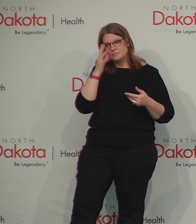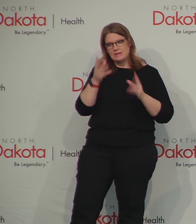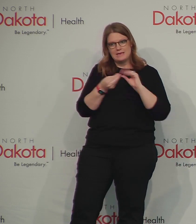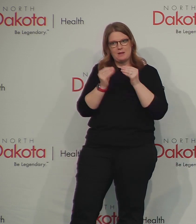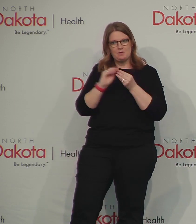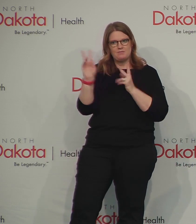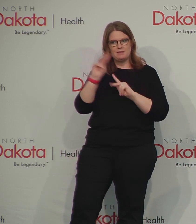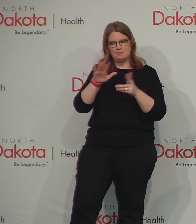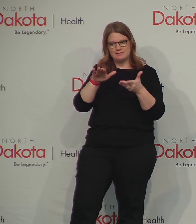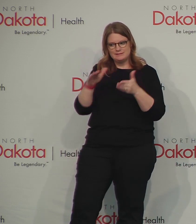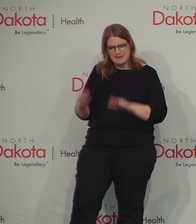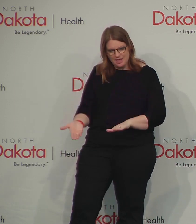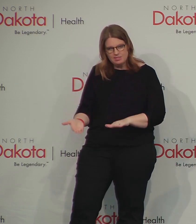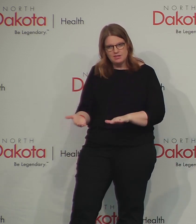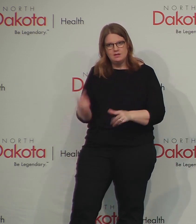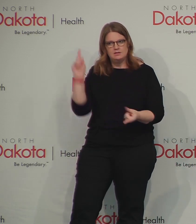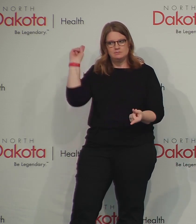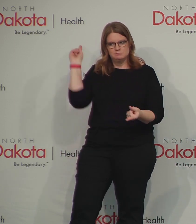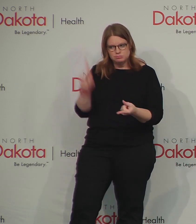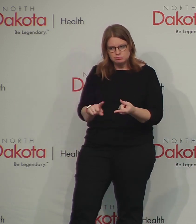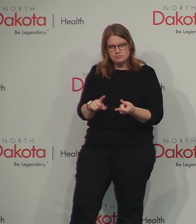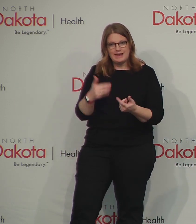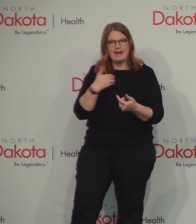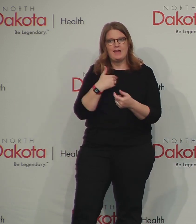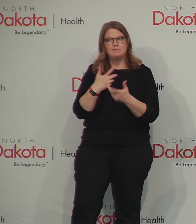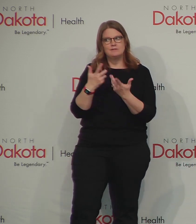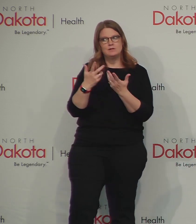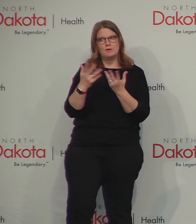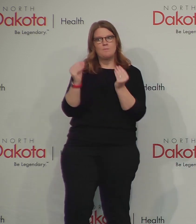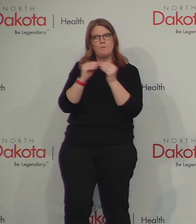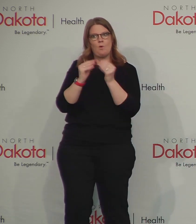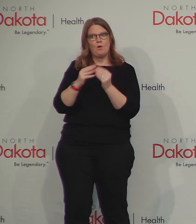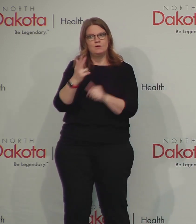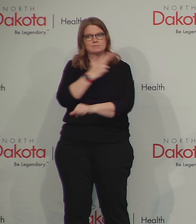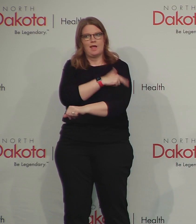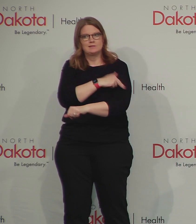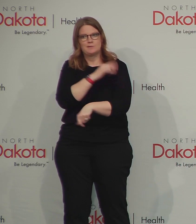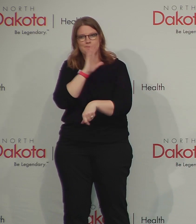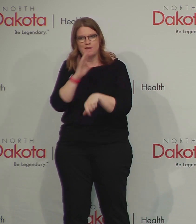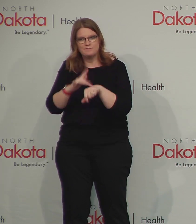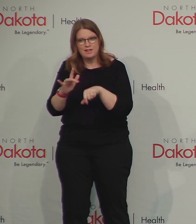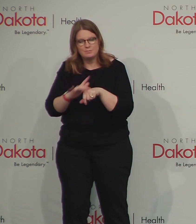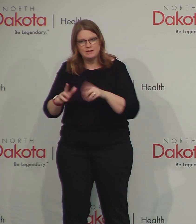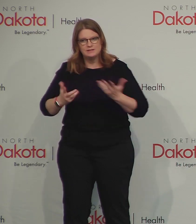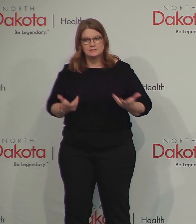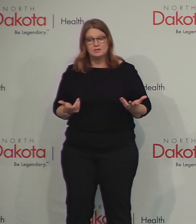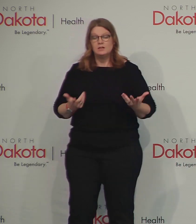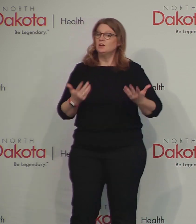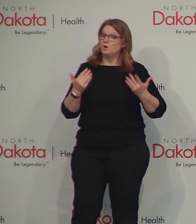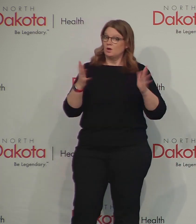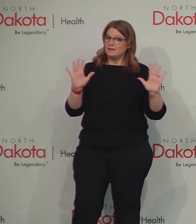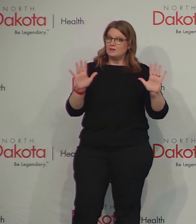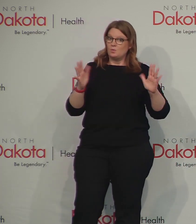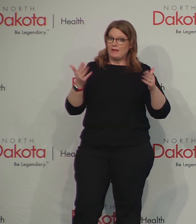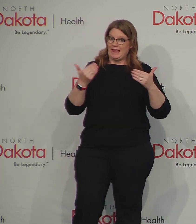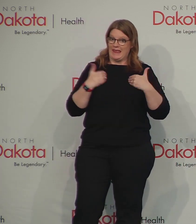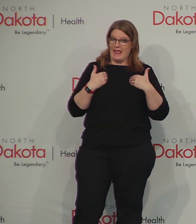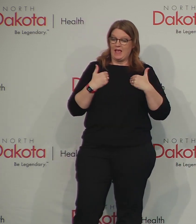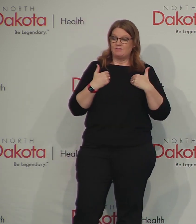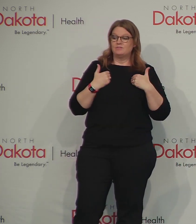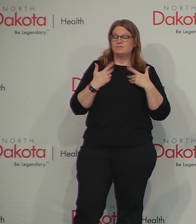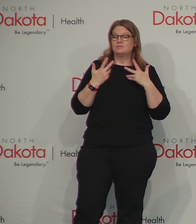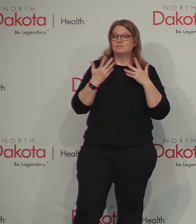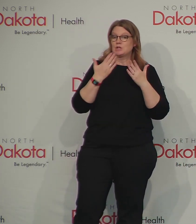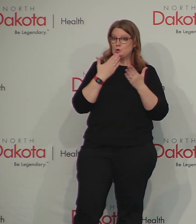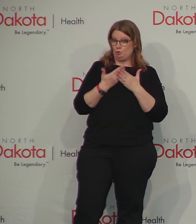rate down of this and free up hospital capacity. So we're at the cusp of, we've got good numbers. We're at the cusp of a breakthrough, and